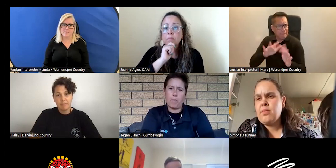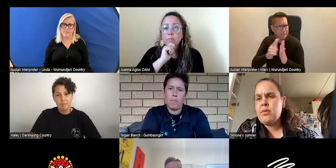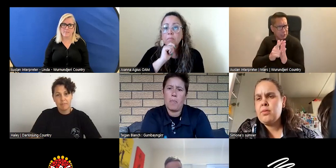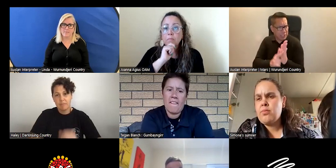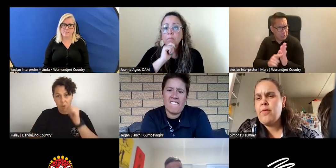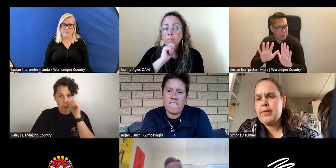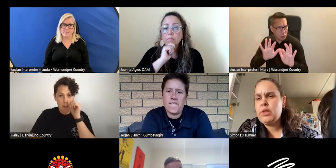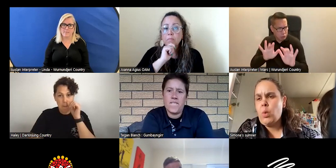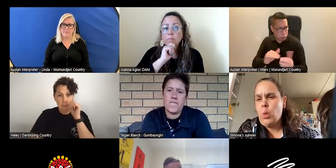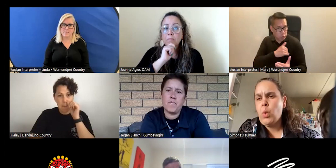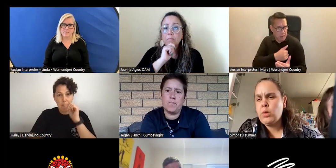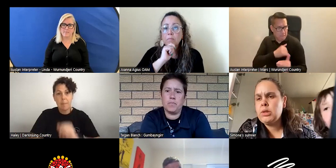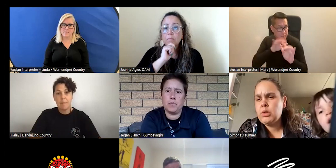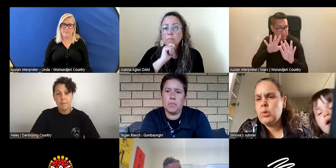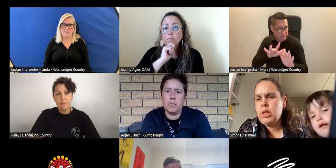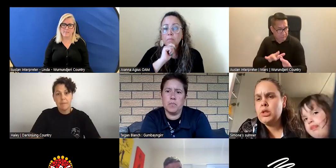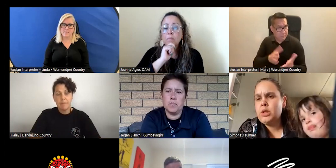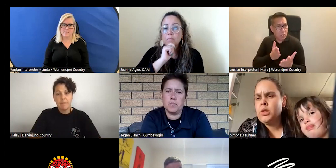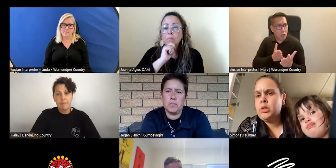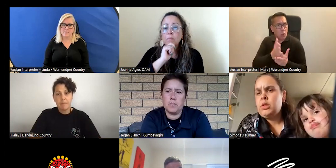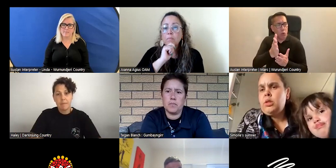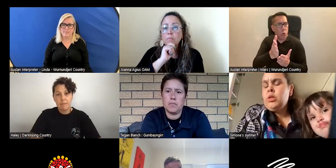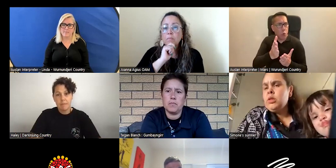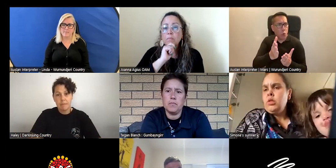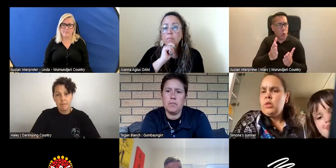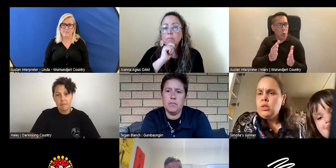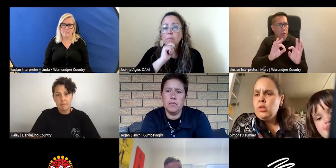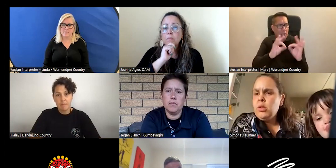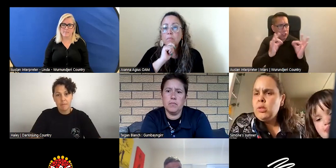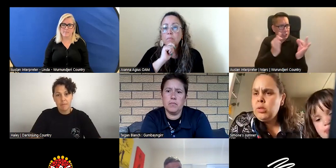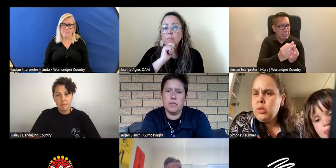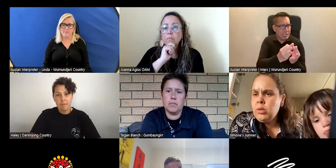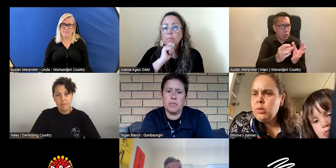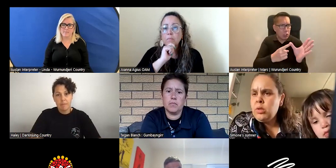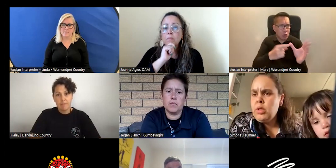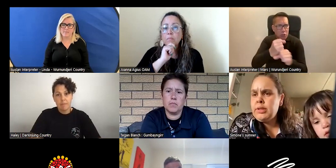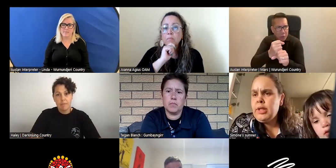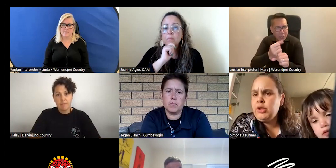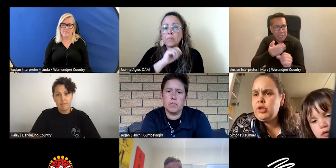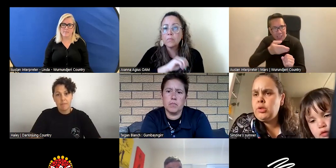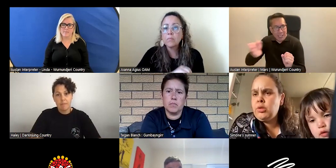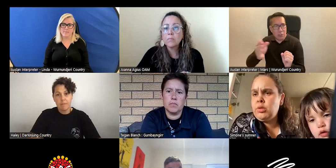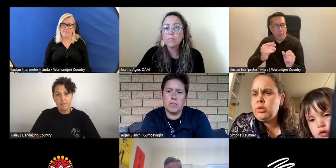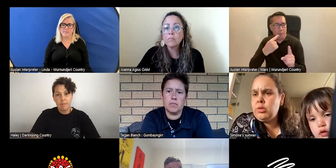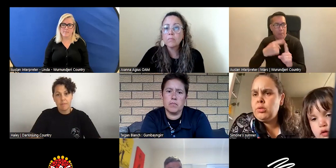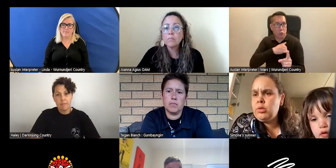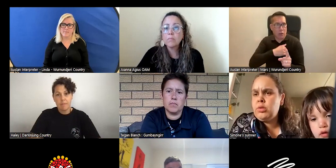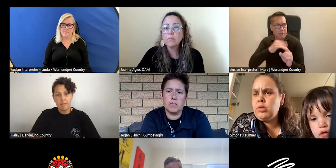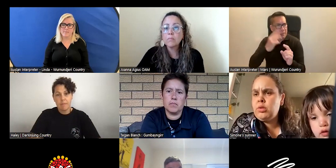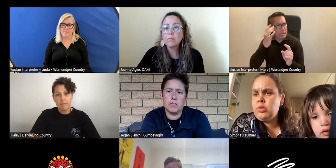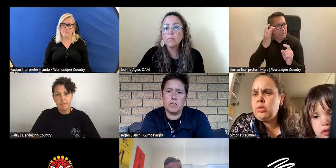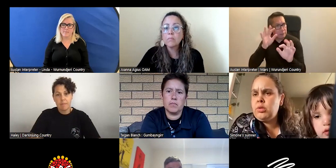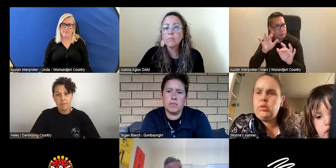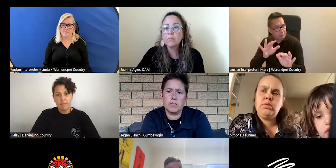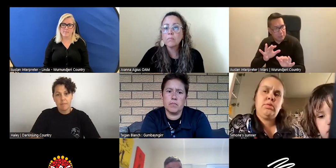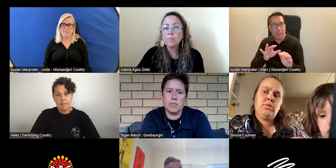then from the draft legislation, put that through the agency with the Attorney General's Department, through the parliamentary drafting team. Because